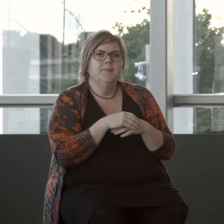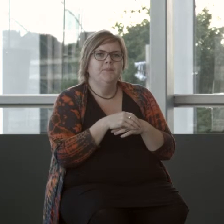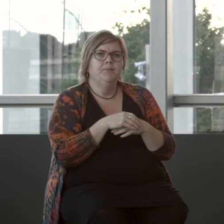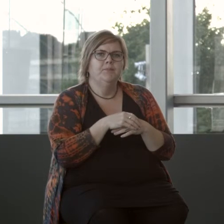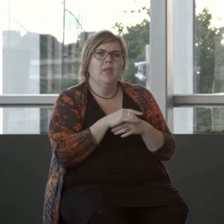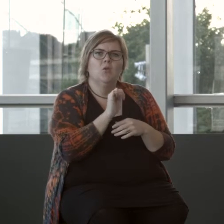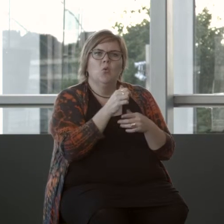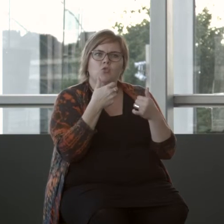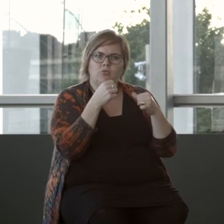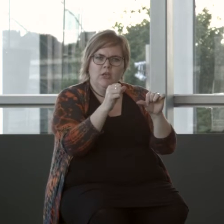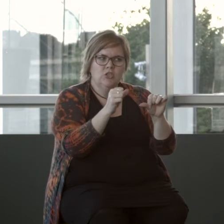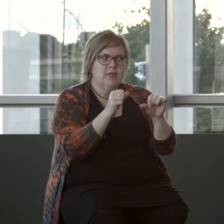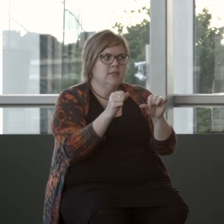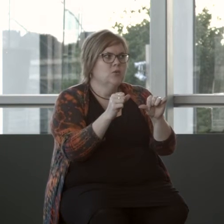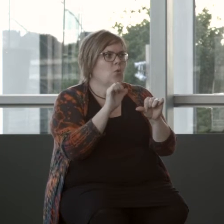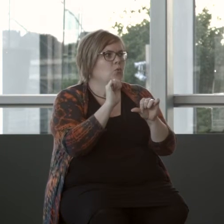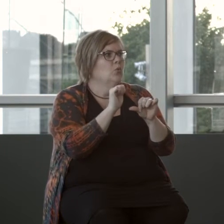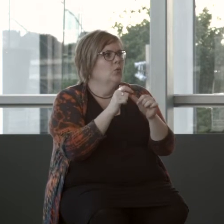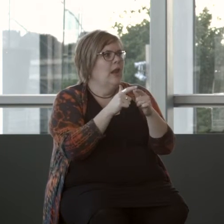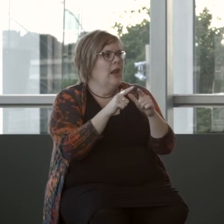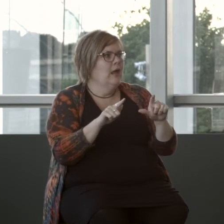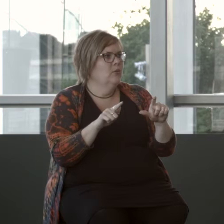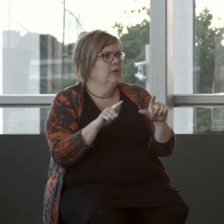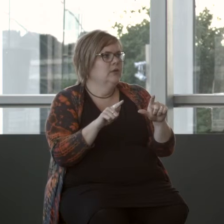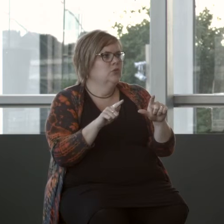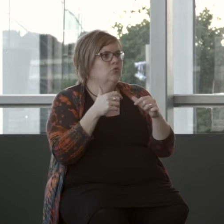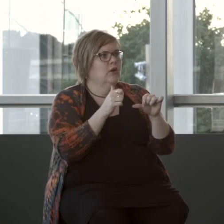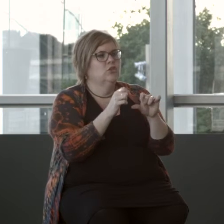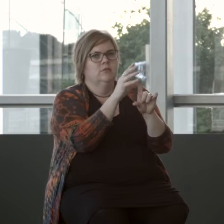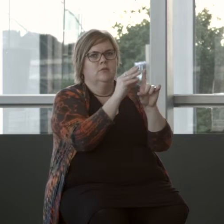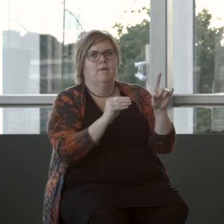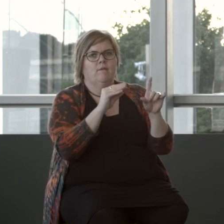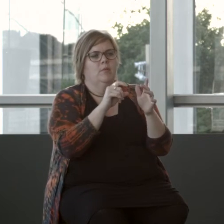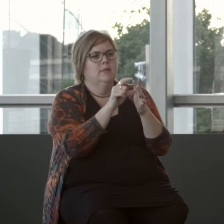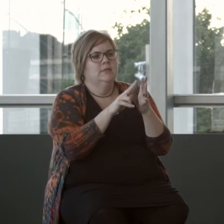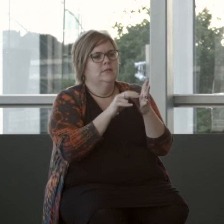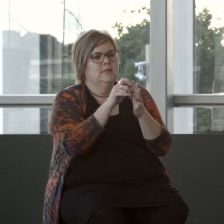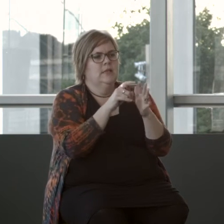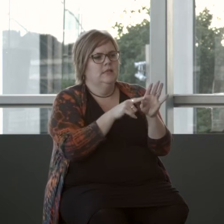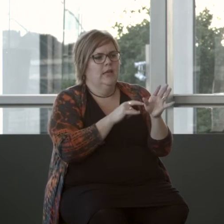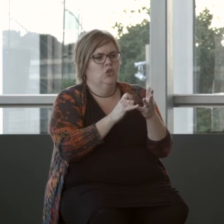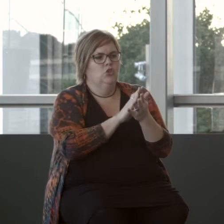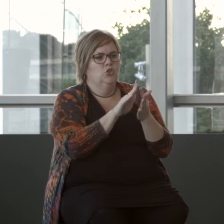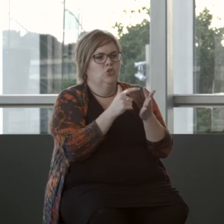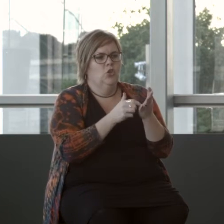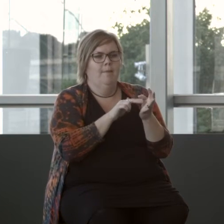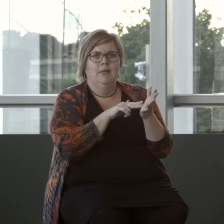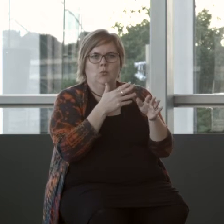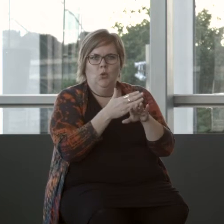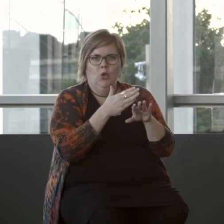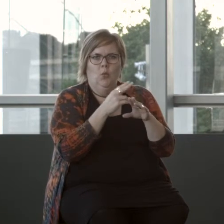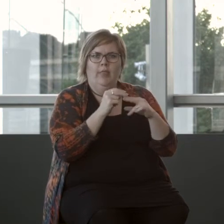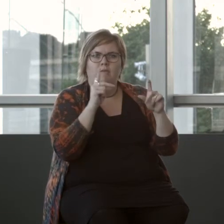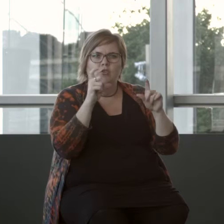your strategies borrow from Cindy Sherman's work, postmodern photography and art, But at the same